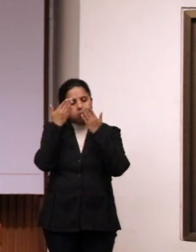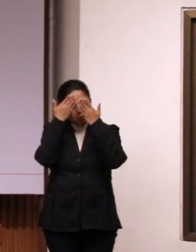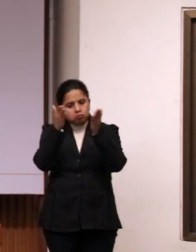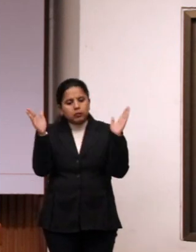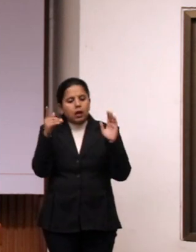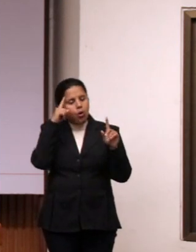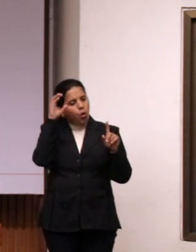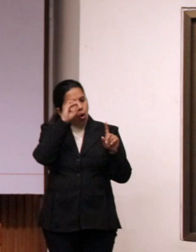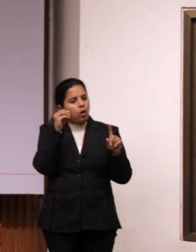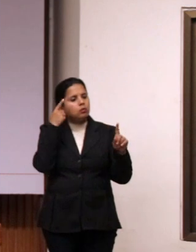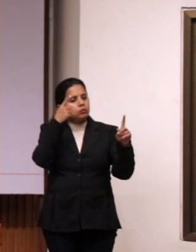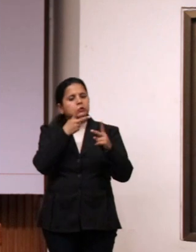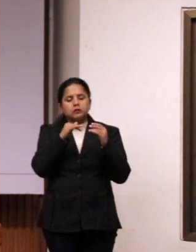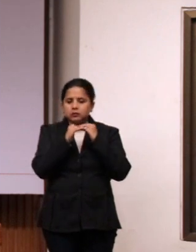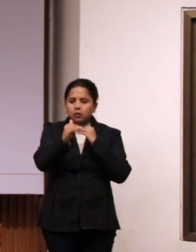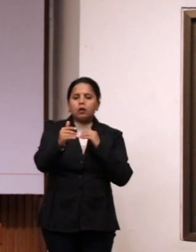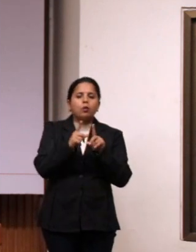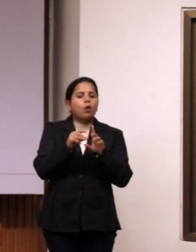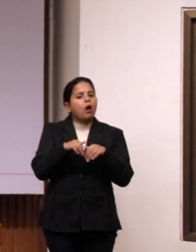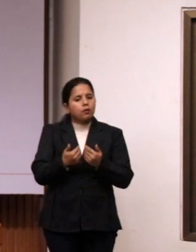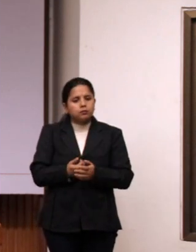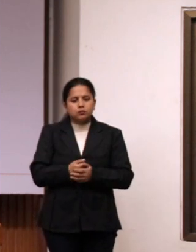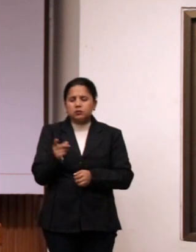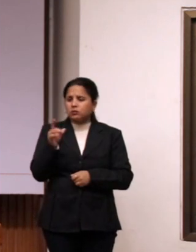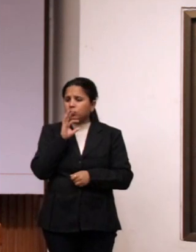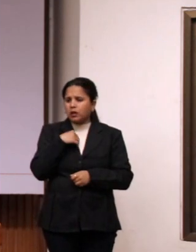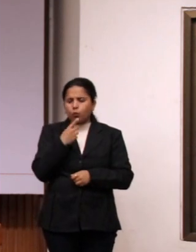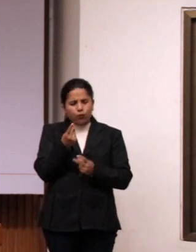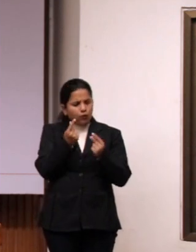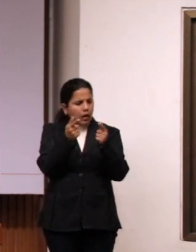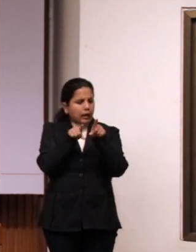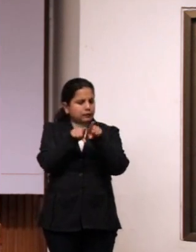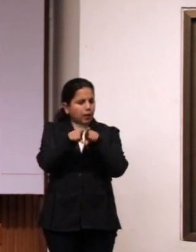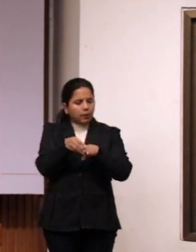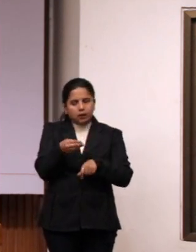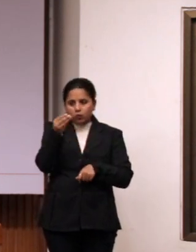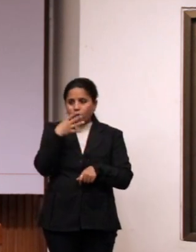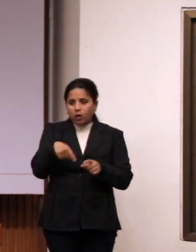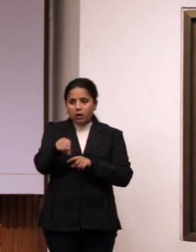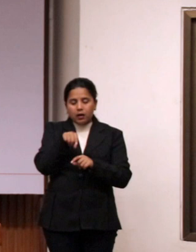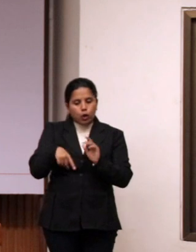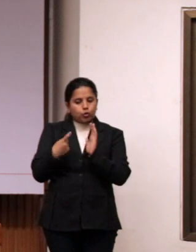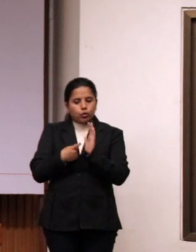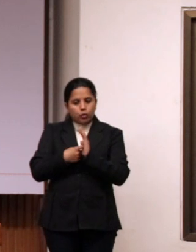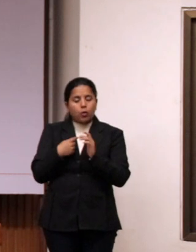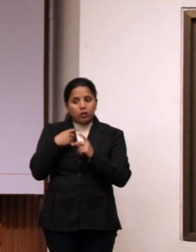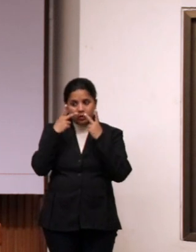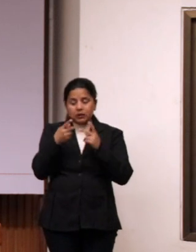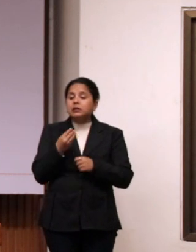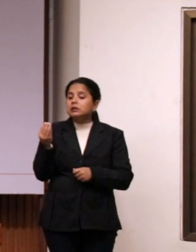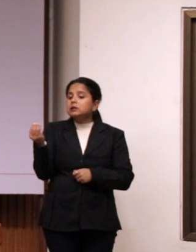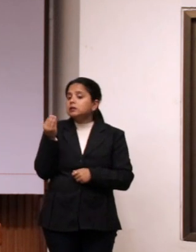of environment, sustainability, etc.? Actually, I was just giving you a quick example because I'm going through a report and I have seen that some